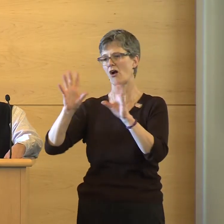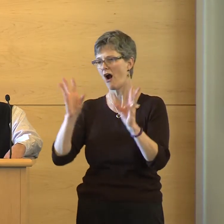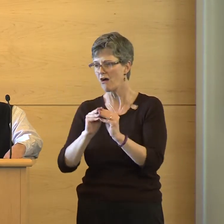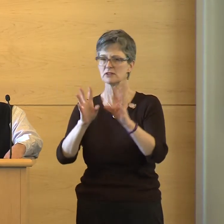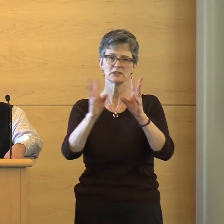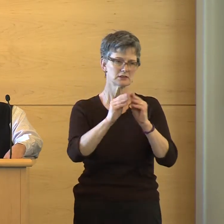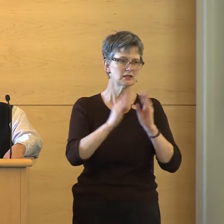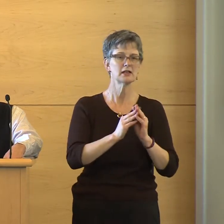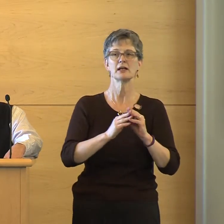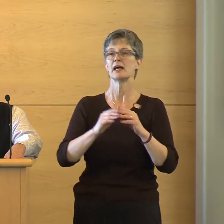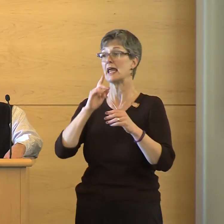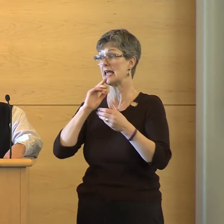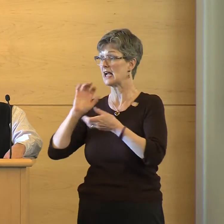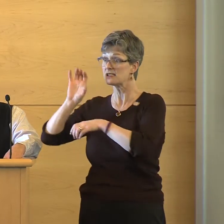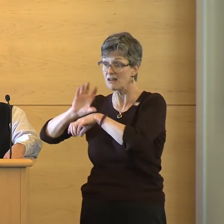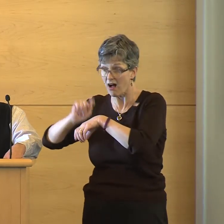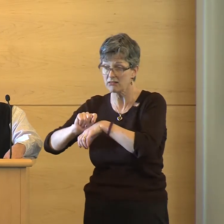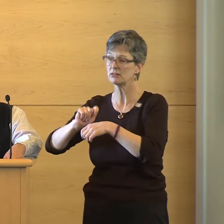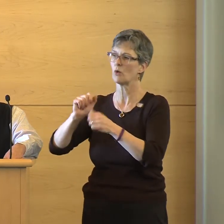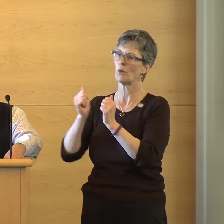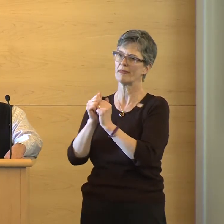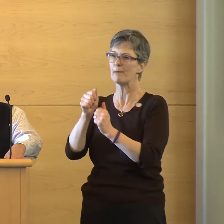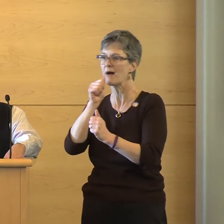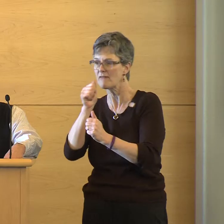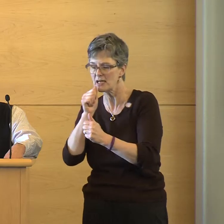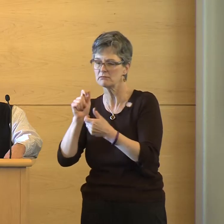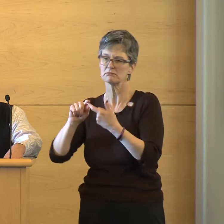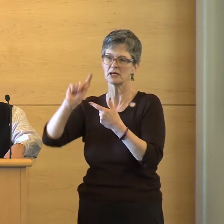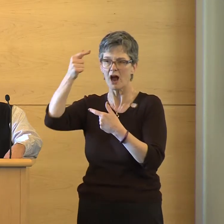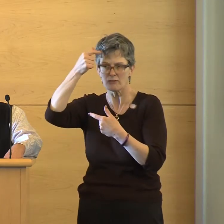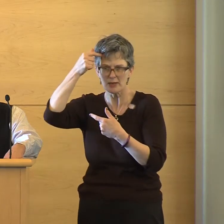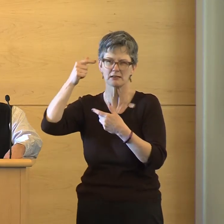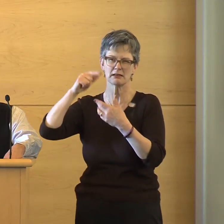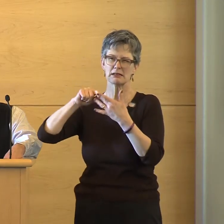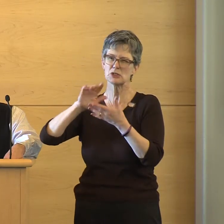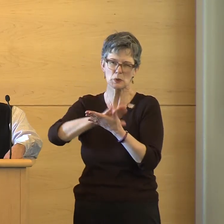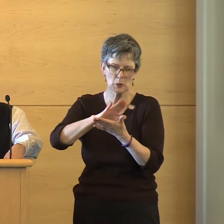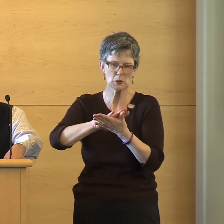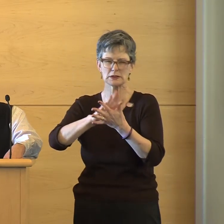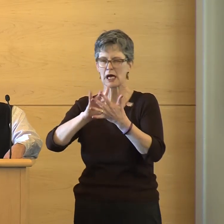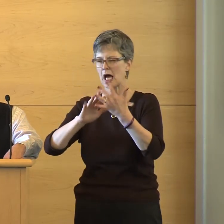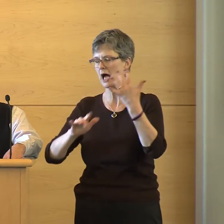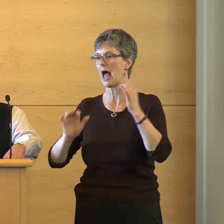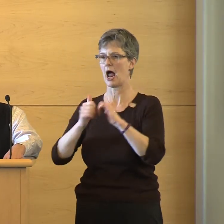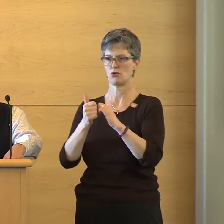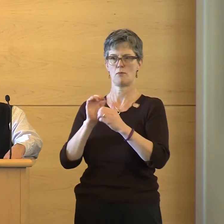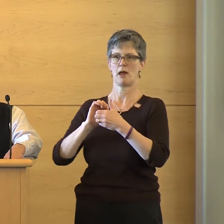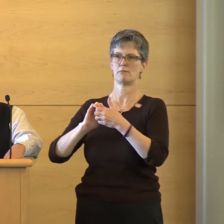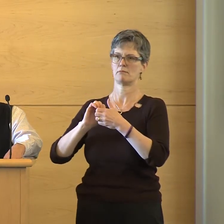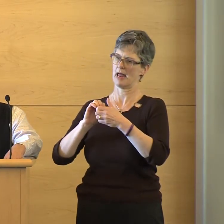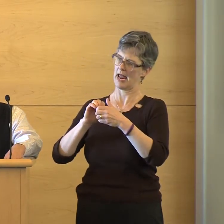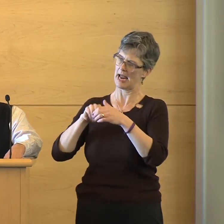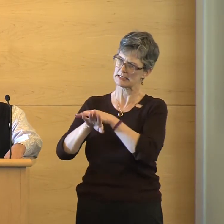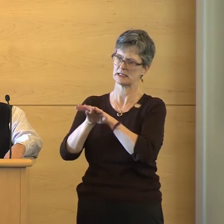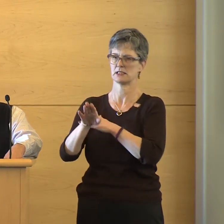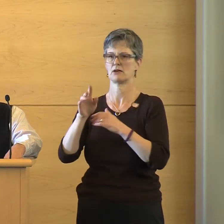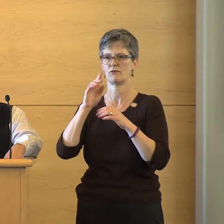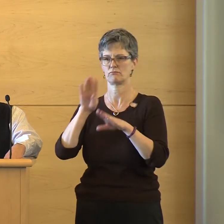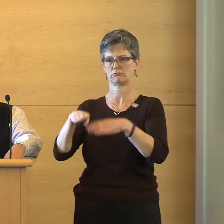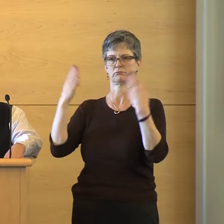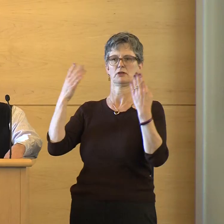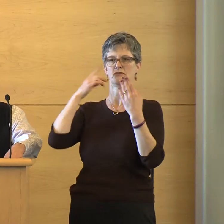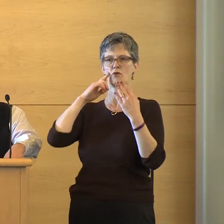of stakeholders. Terrill has over 20 years of experience in the IT accessibility field. He has presented